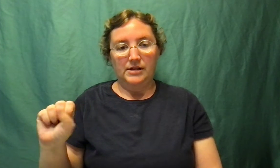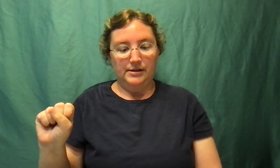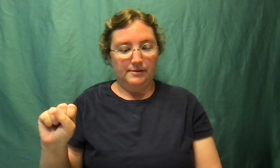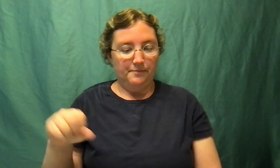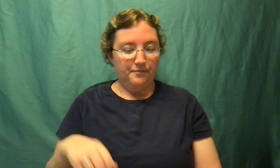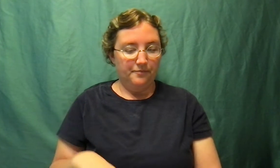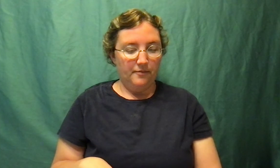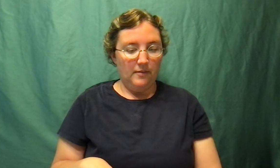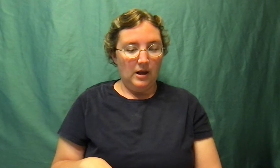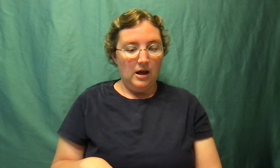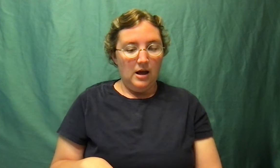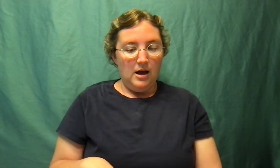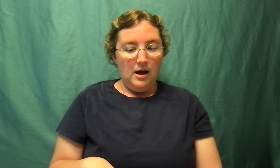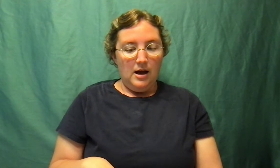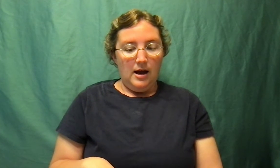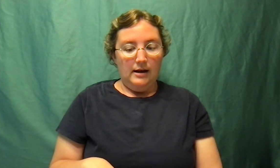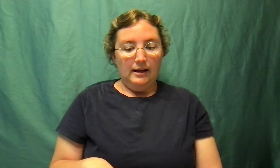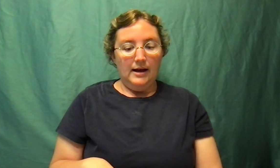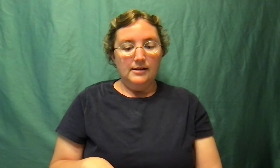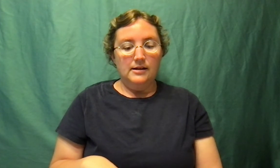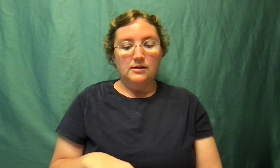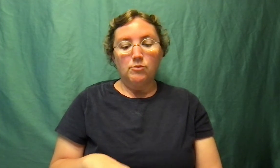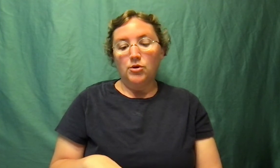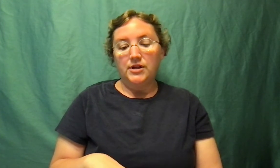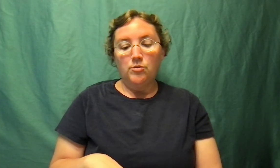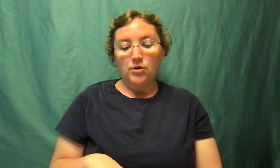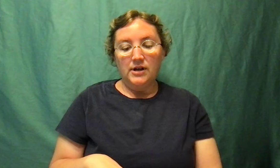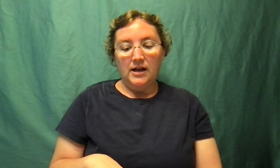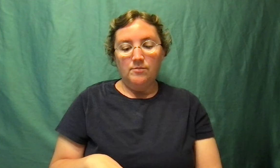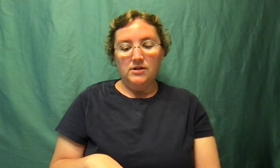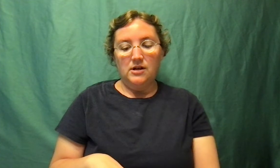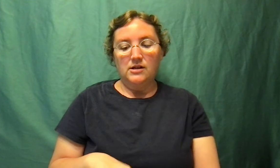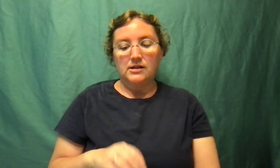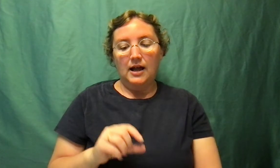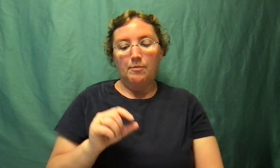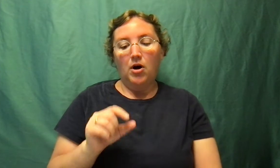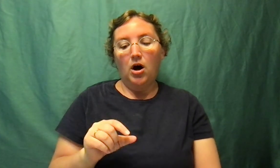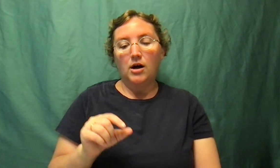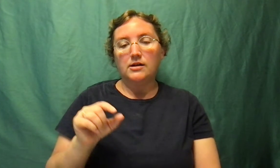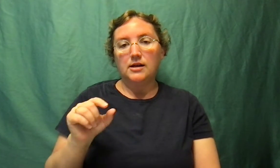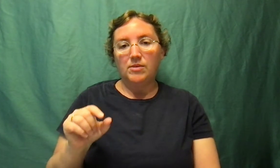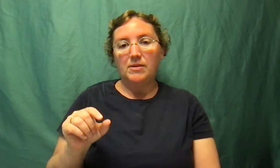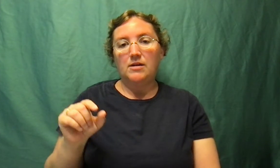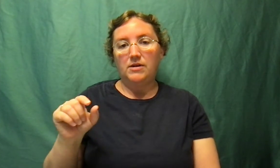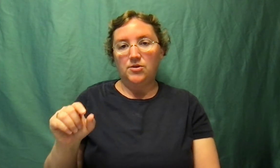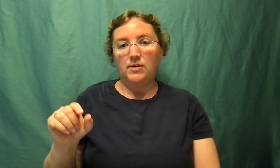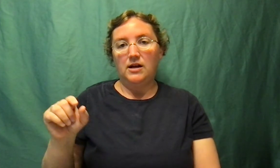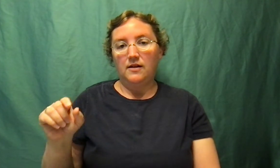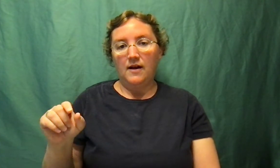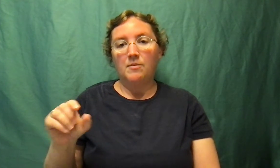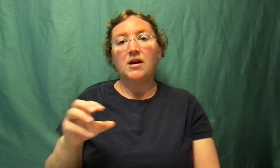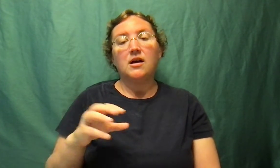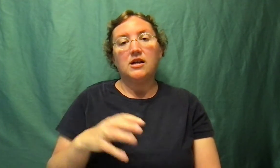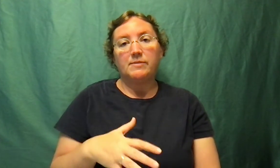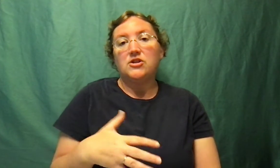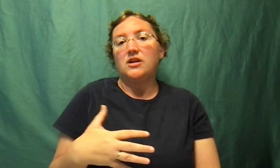Thomas. And last is multi-word names. A slight pause can be made between them, especially if